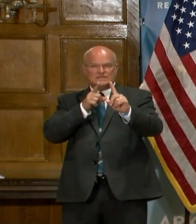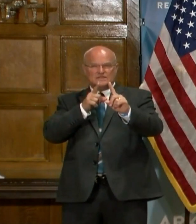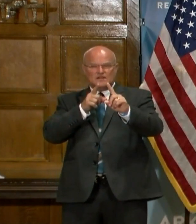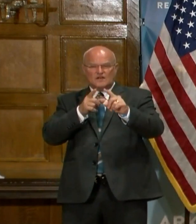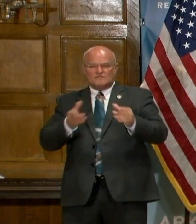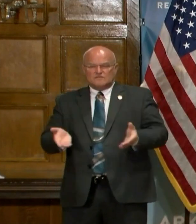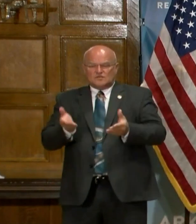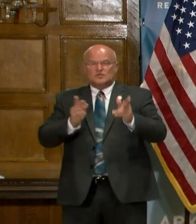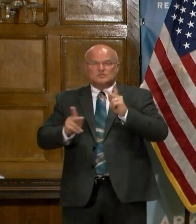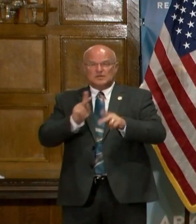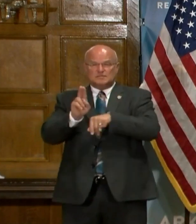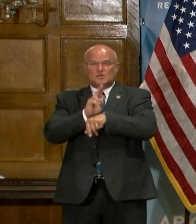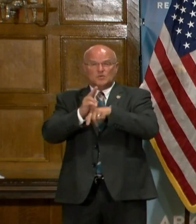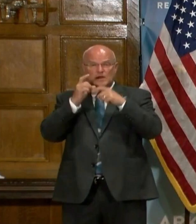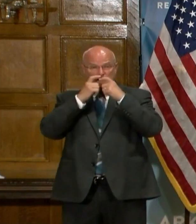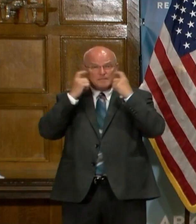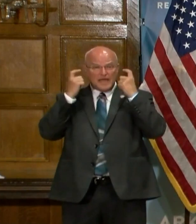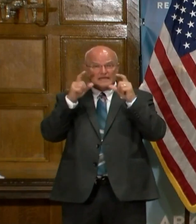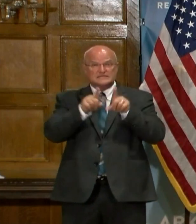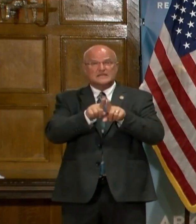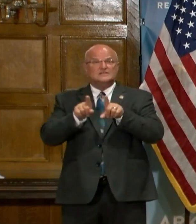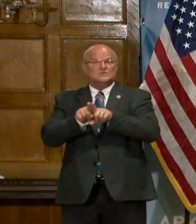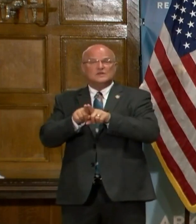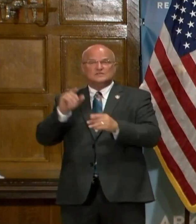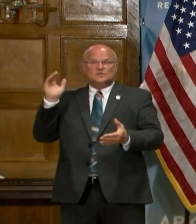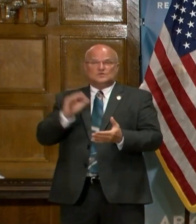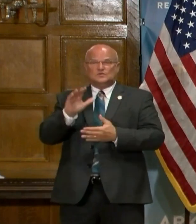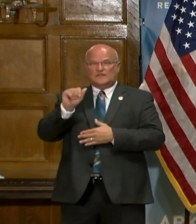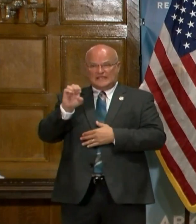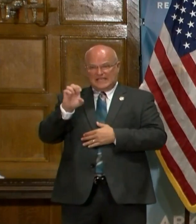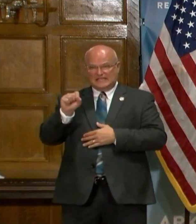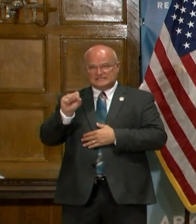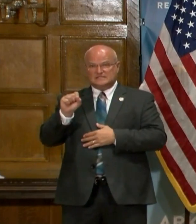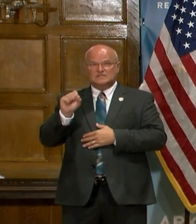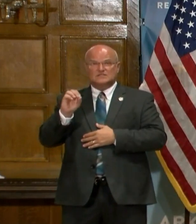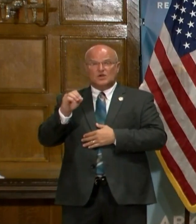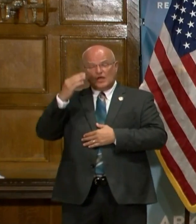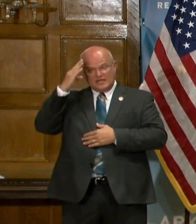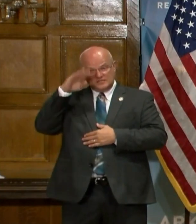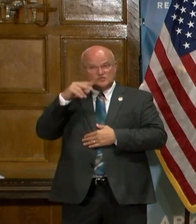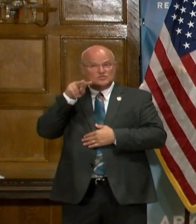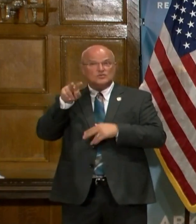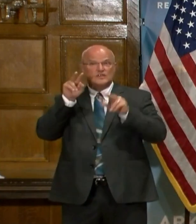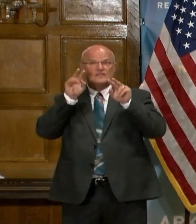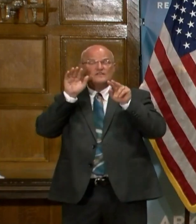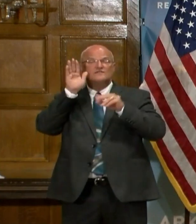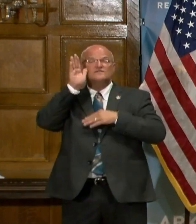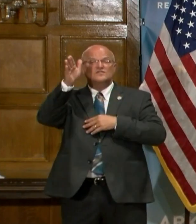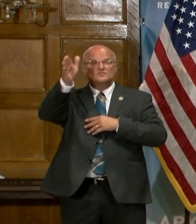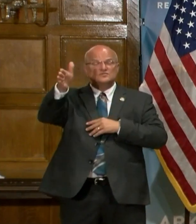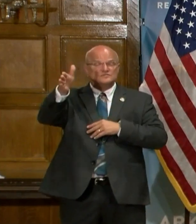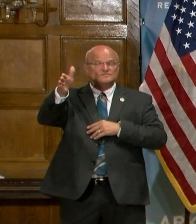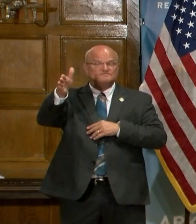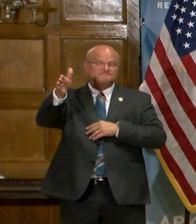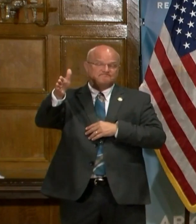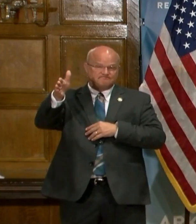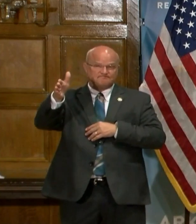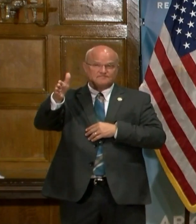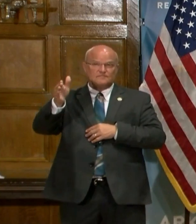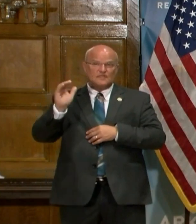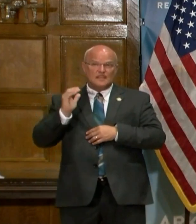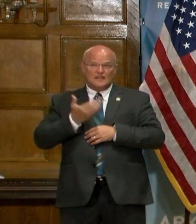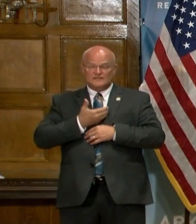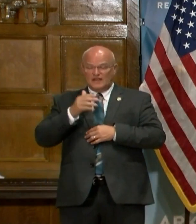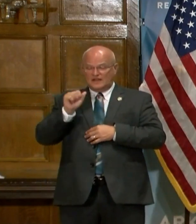of encouraging people to wear a mask as well as reducing the cases. So as you look at the future, if